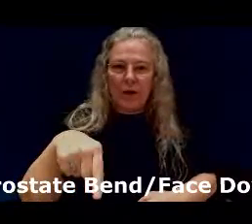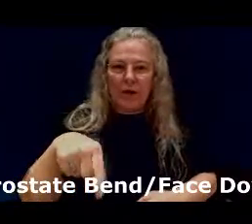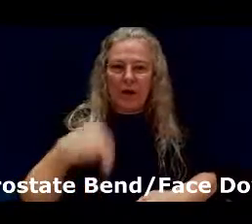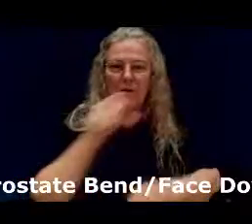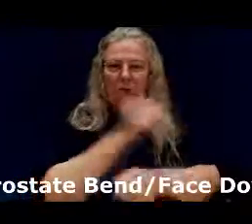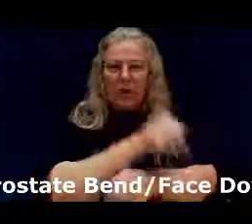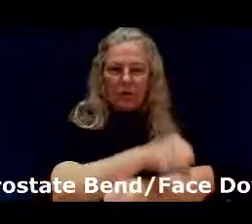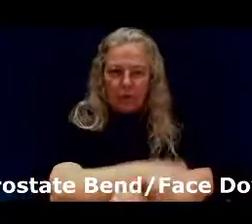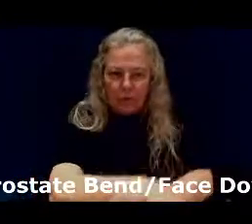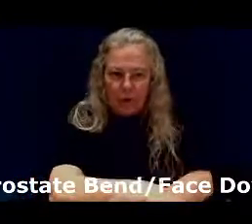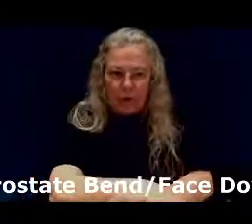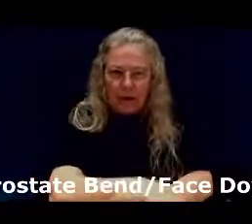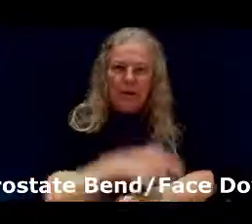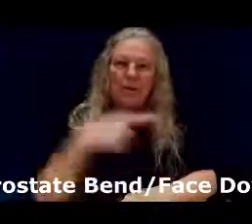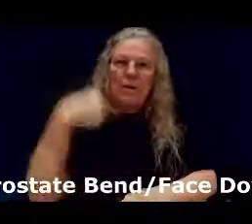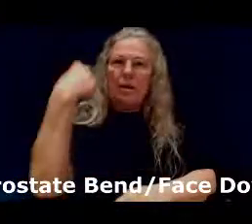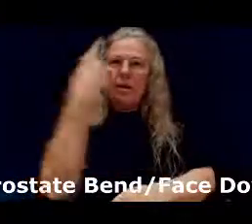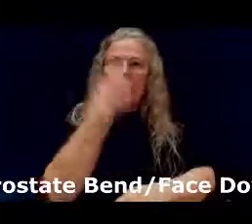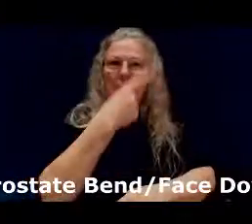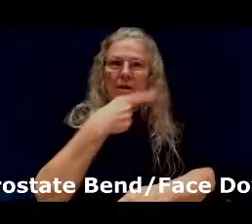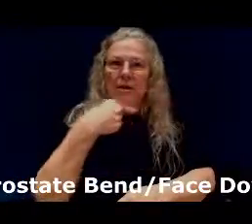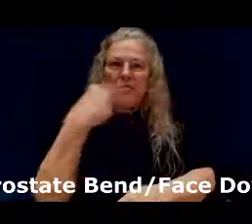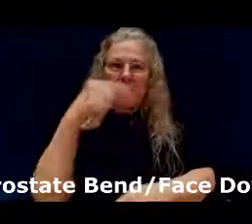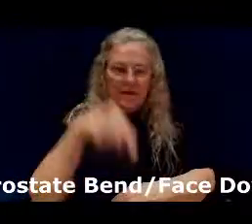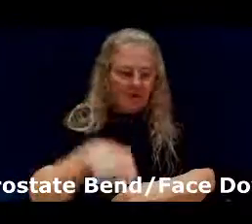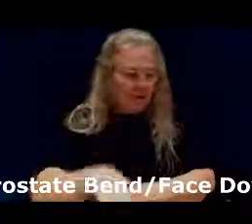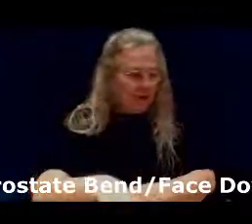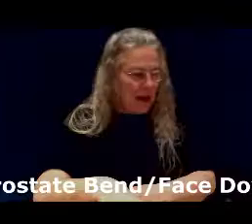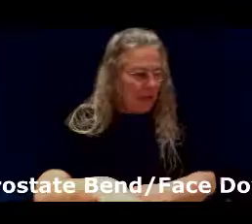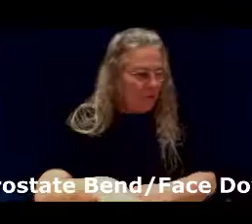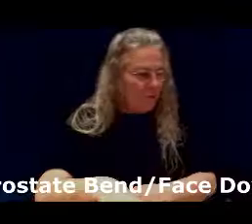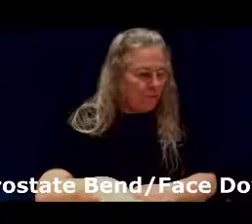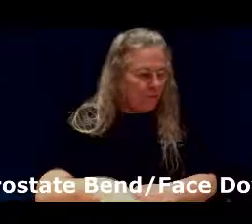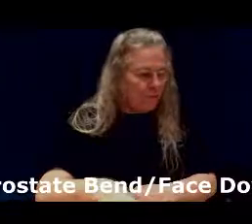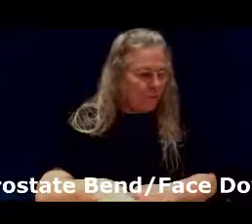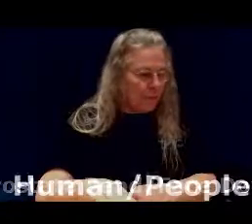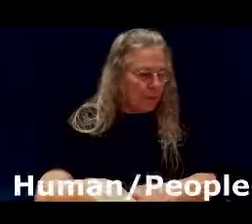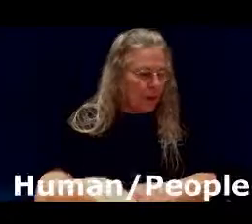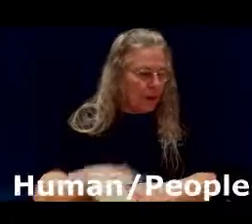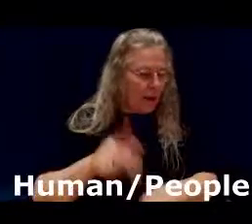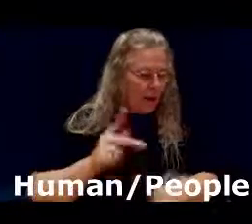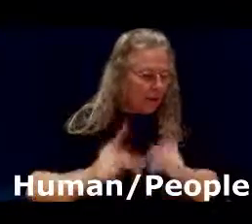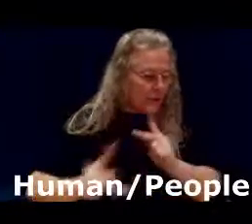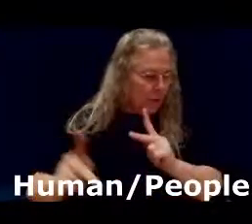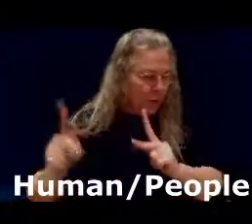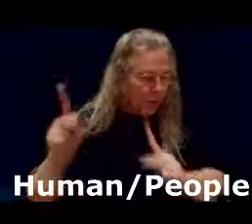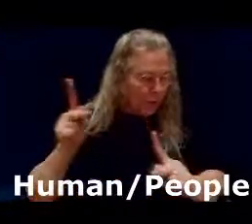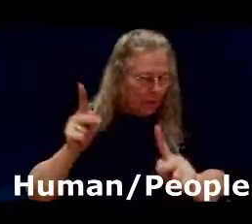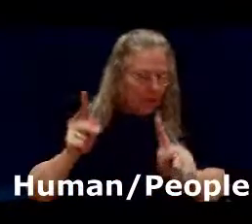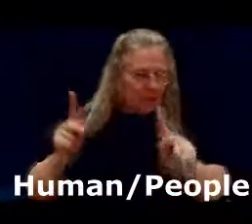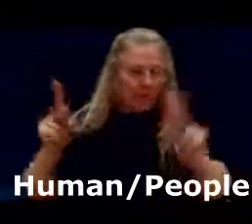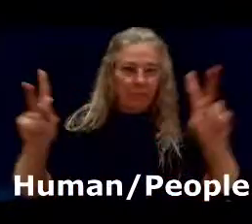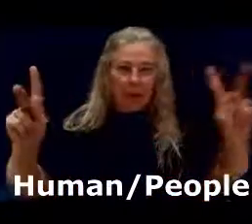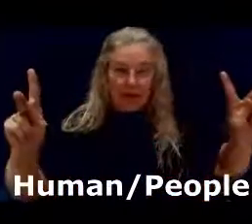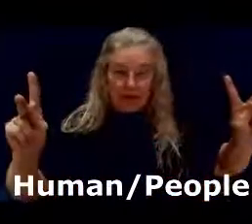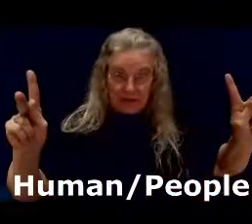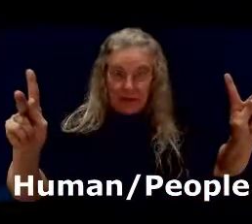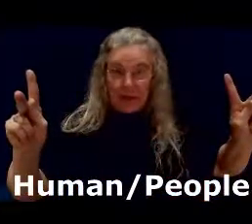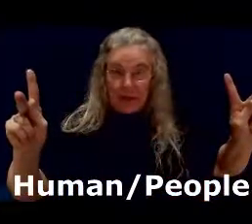down. You're bowing, face down. And of course, people, and that's the